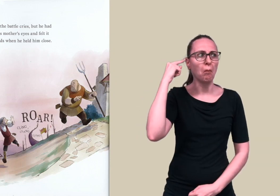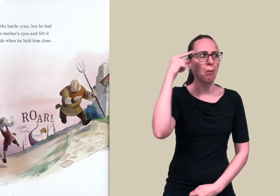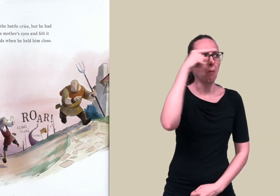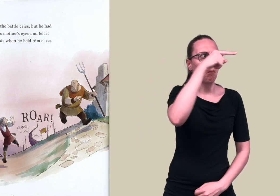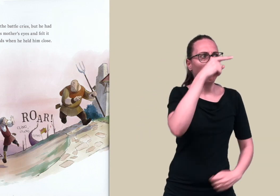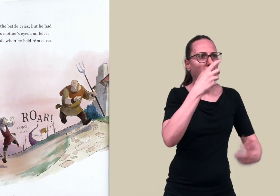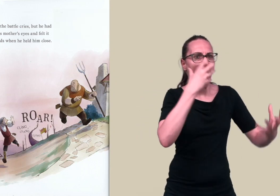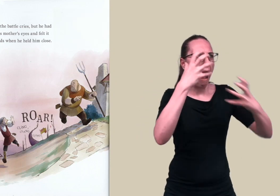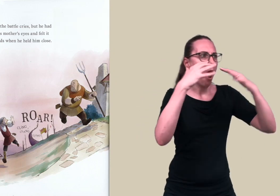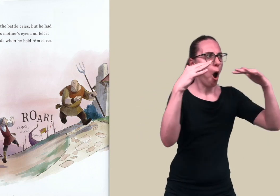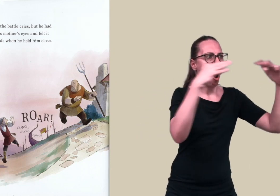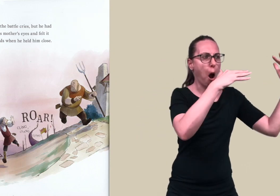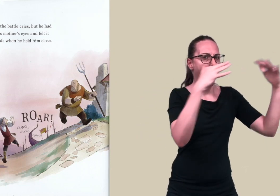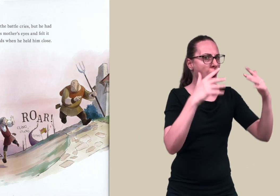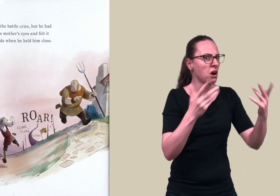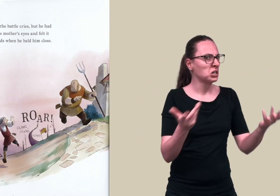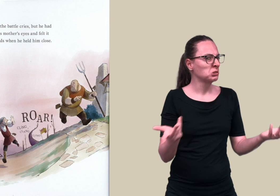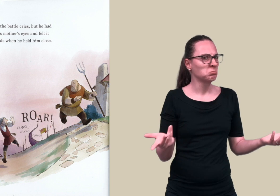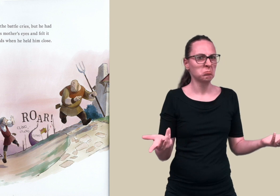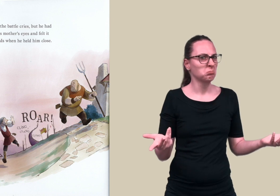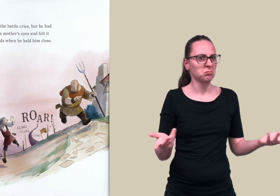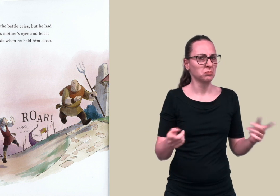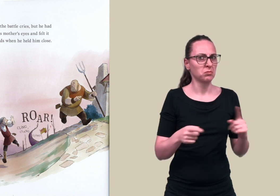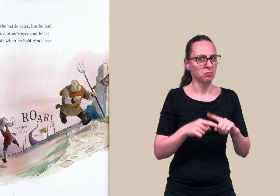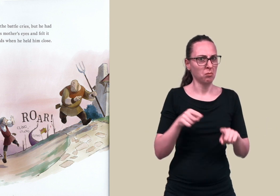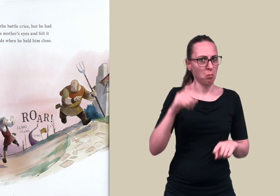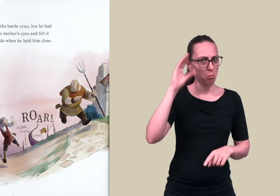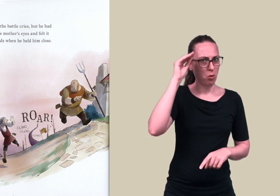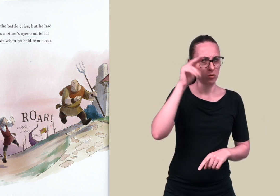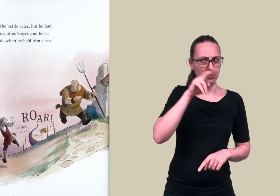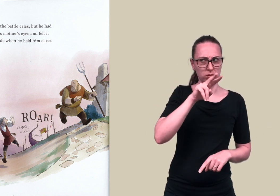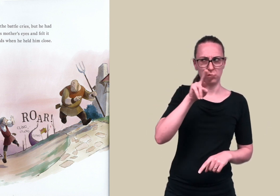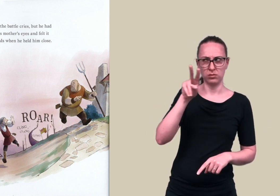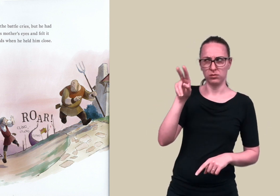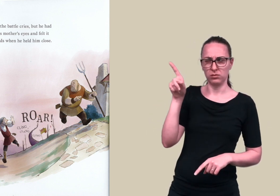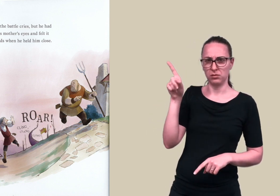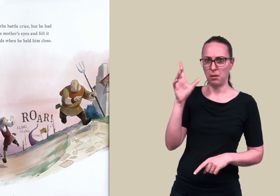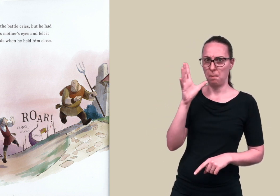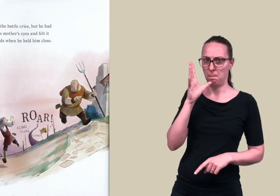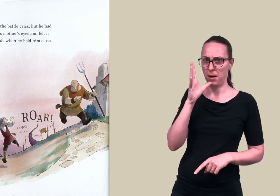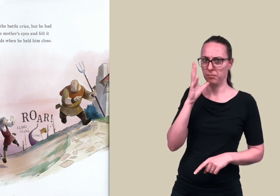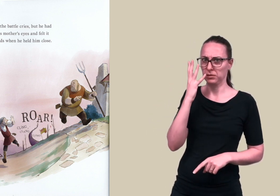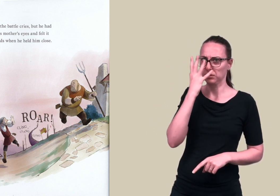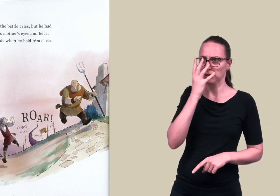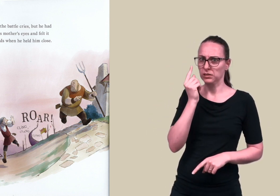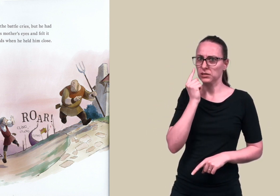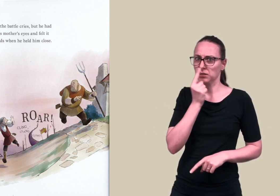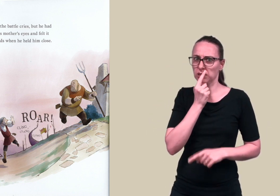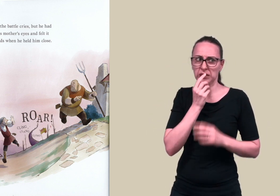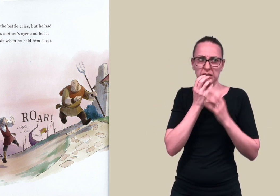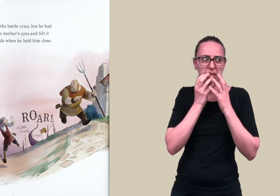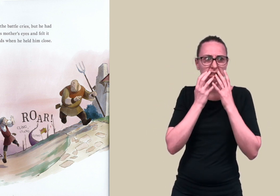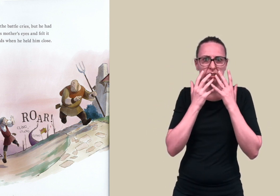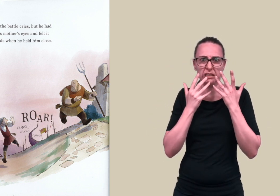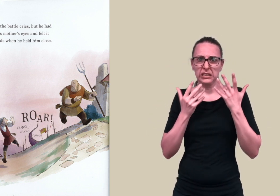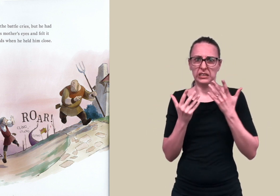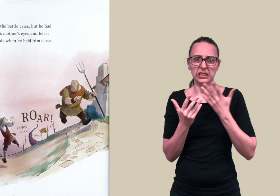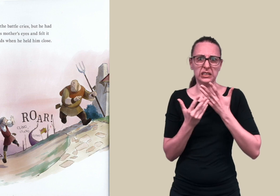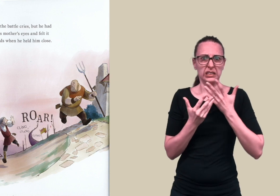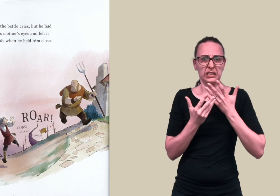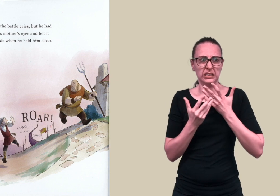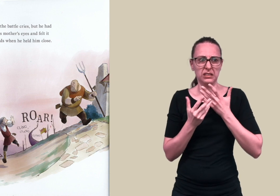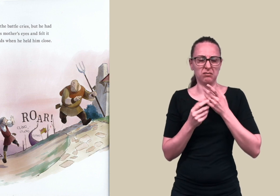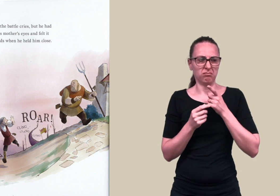Boy couldn't hear the battle cries, but he had seen the fear in his mother's eyes and felt it in